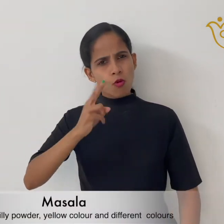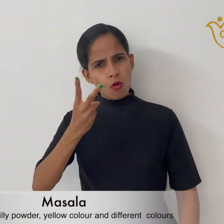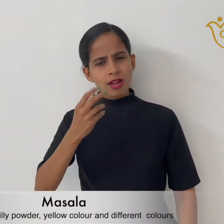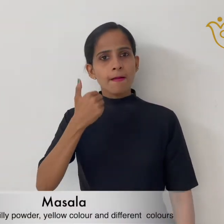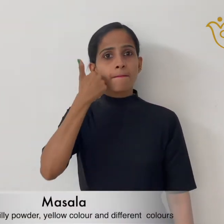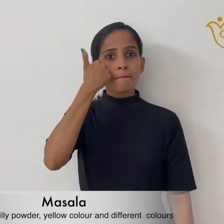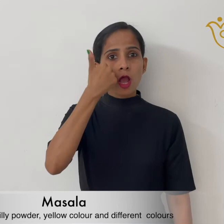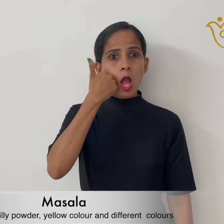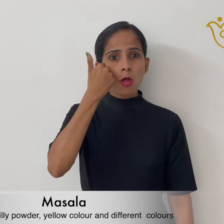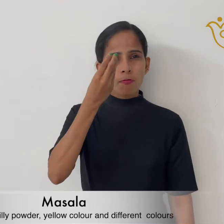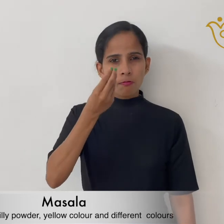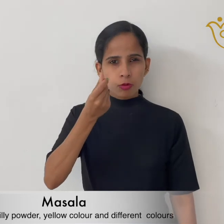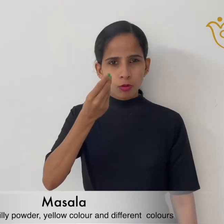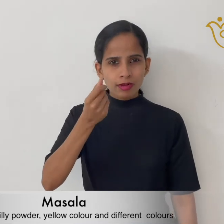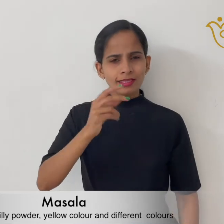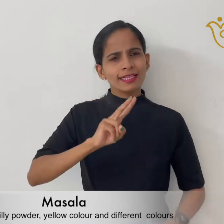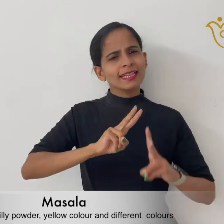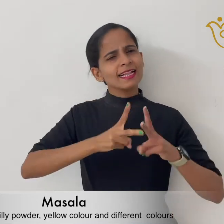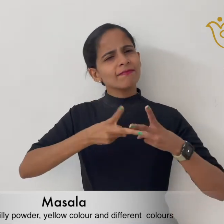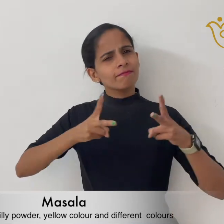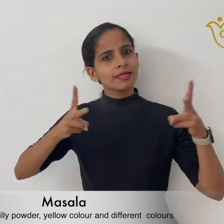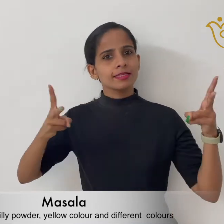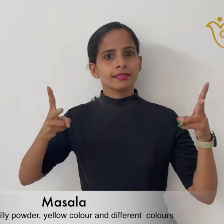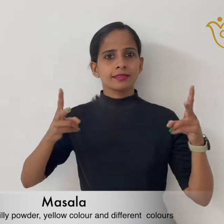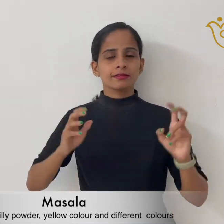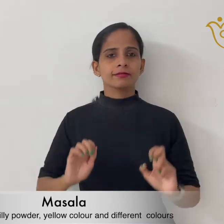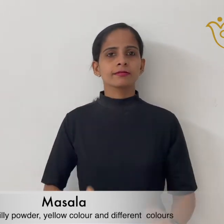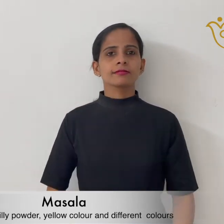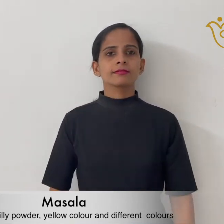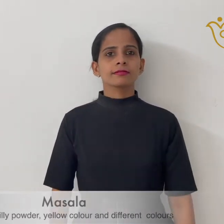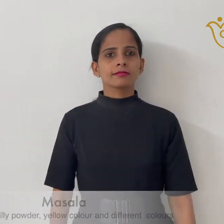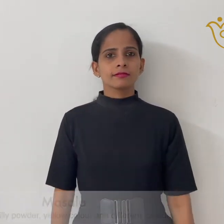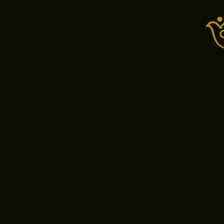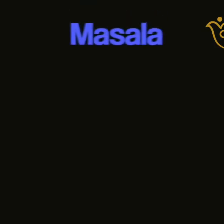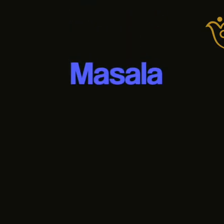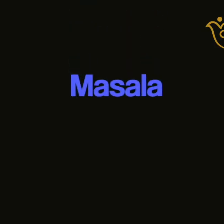masalas, chili powder, yellow color, different colors,